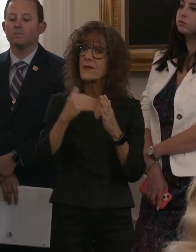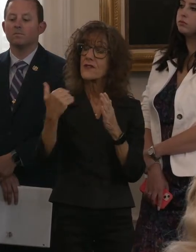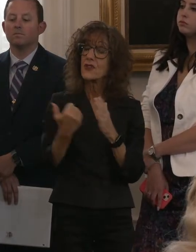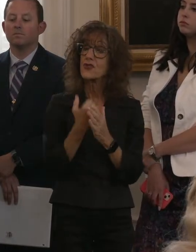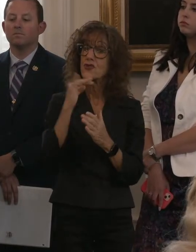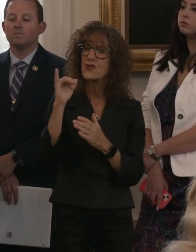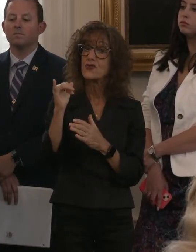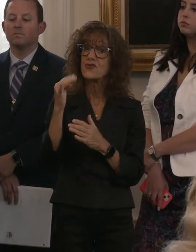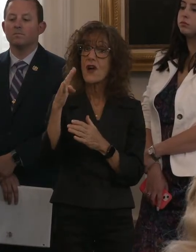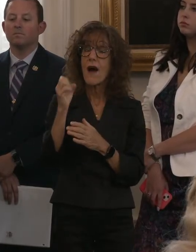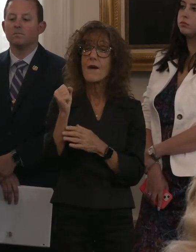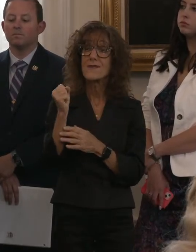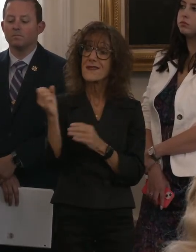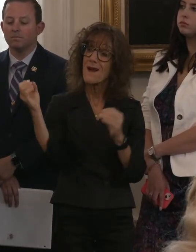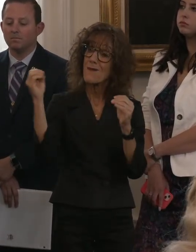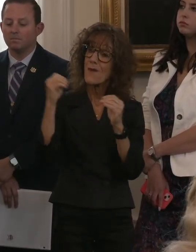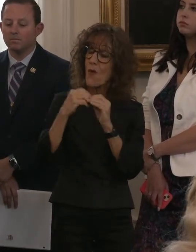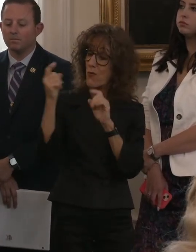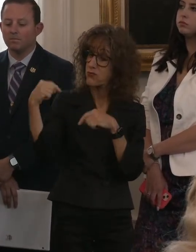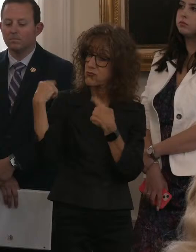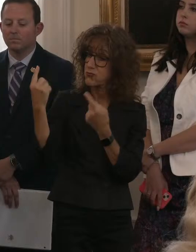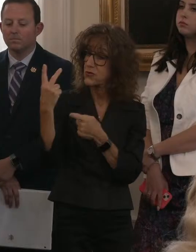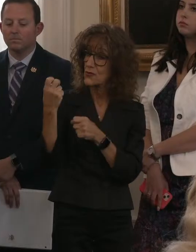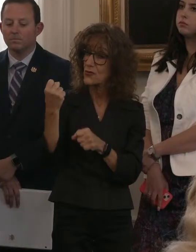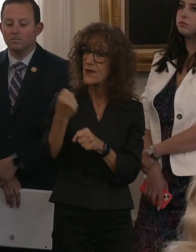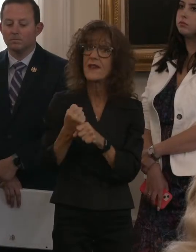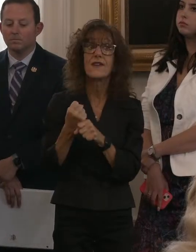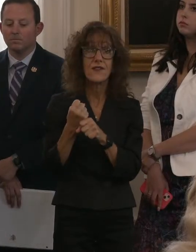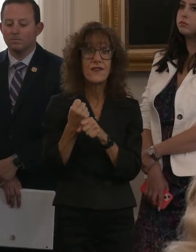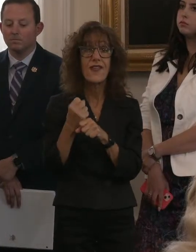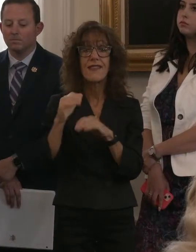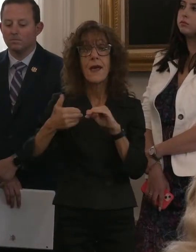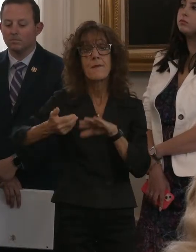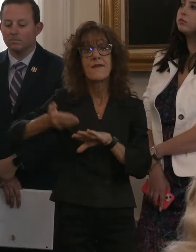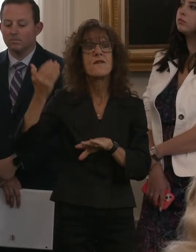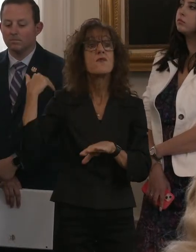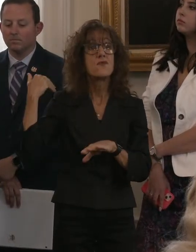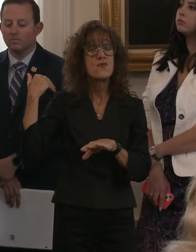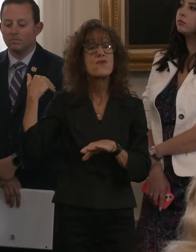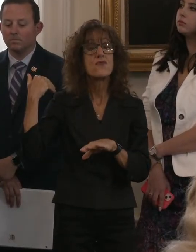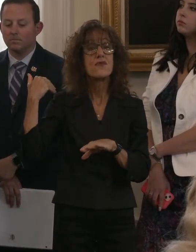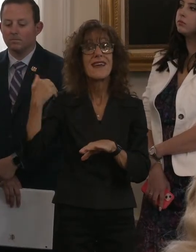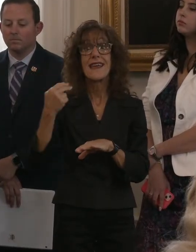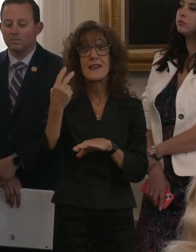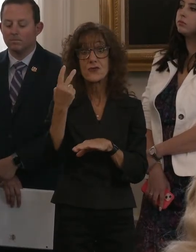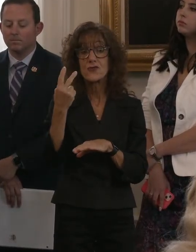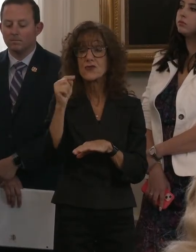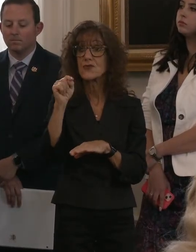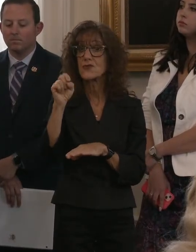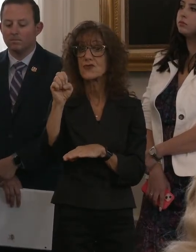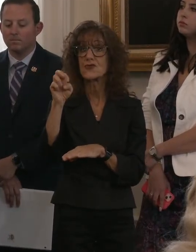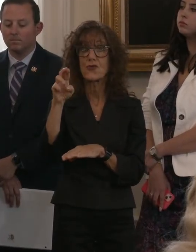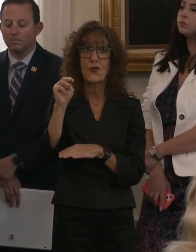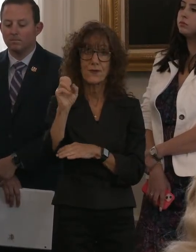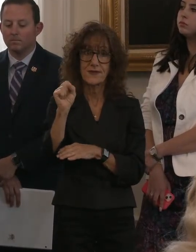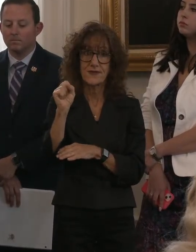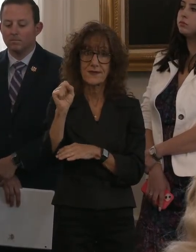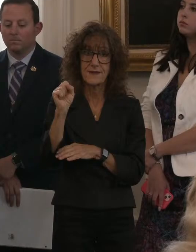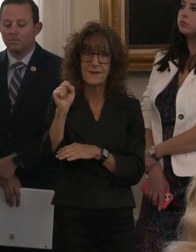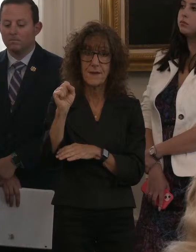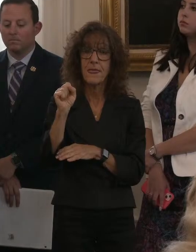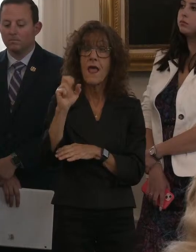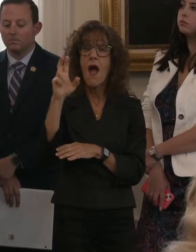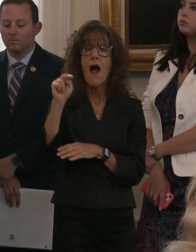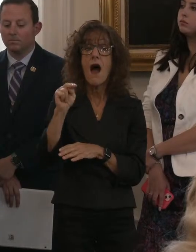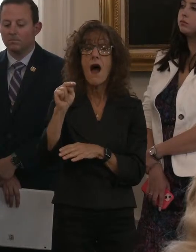in the past 2 years than our predecessor created in 2 terms. We brought unemployment